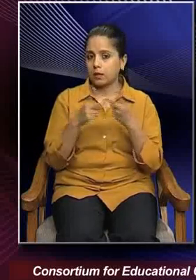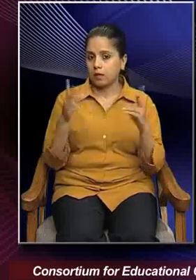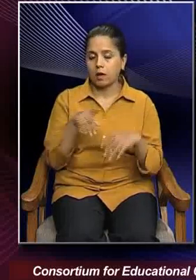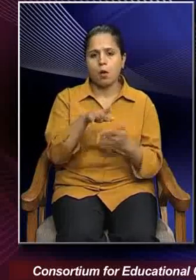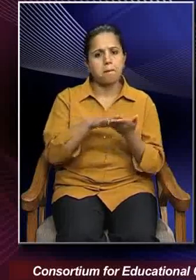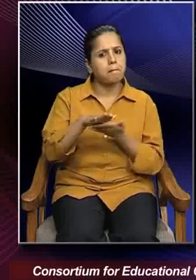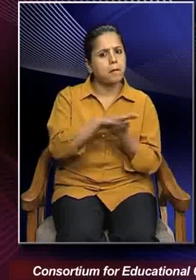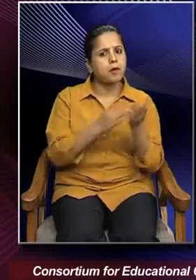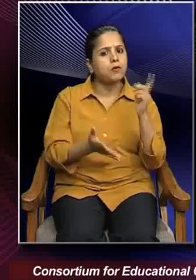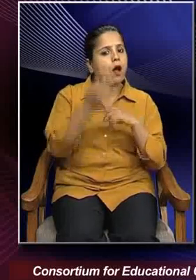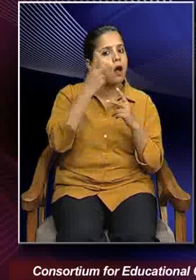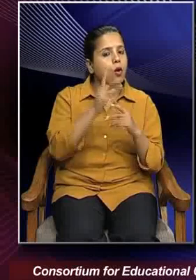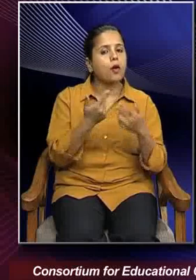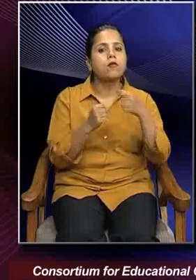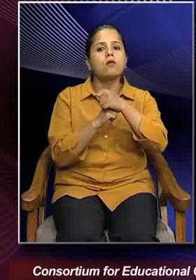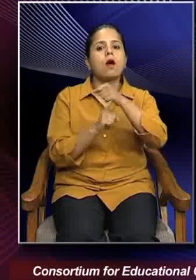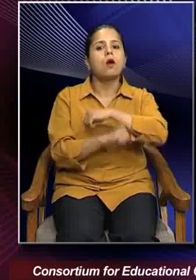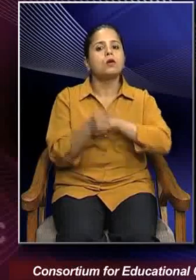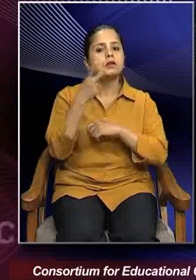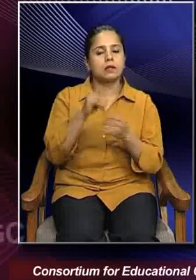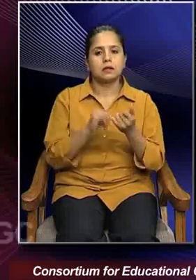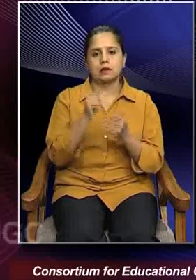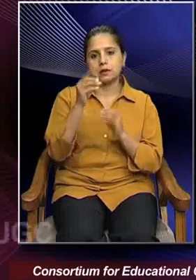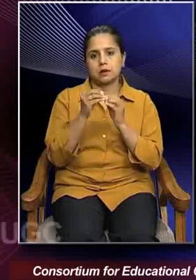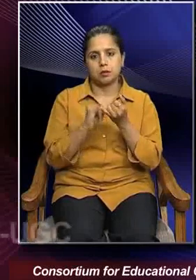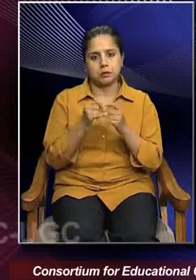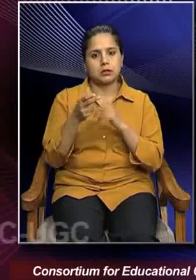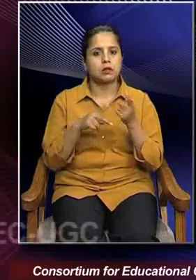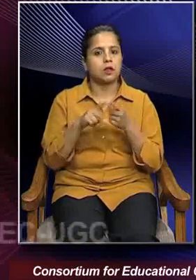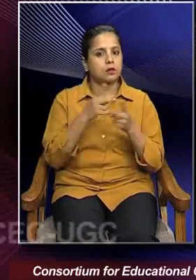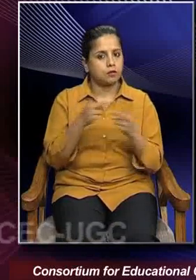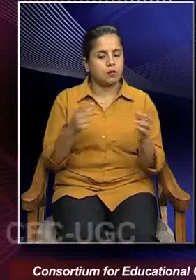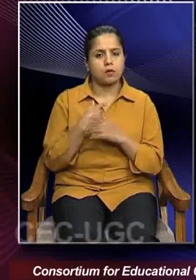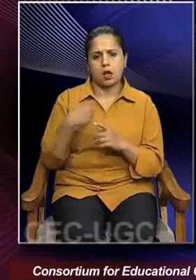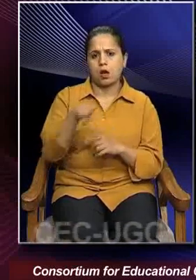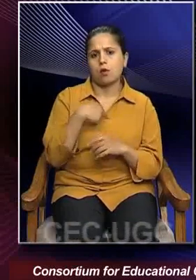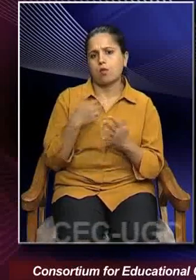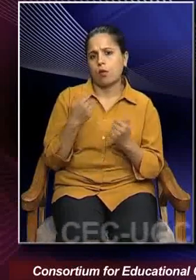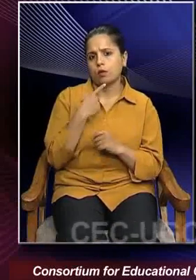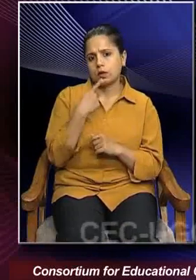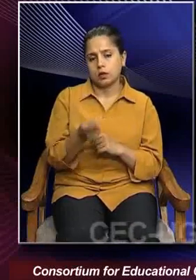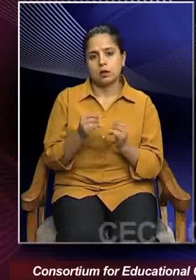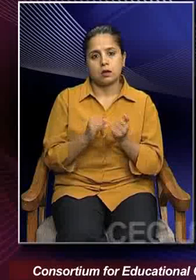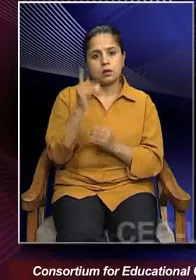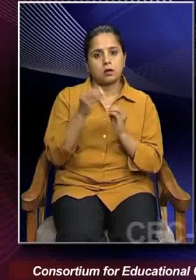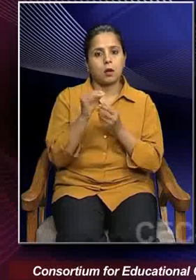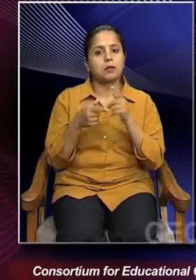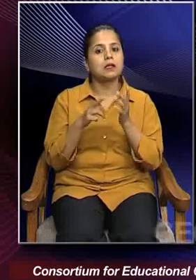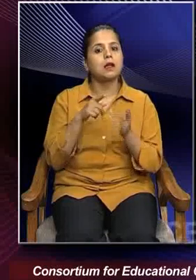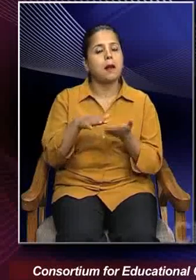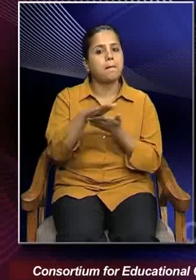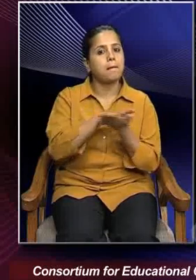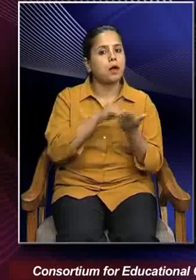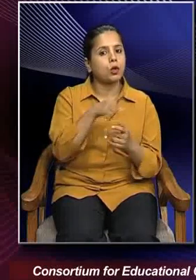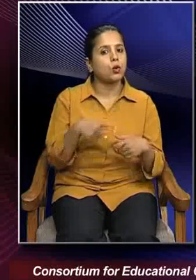basis or foundation in the substance. So we can say that the substance is a basis of